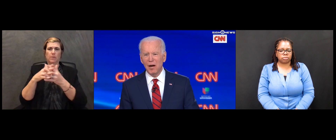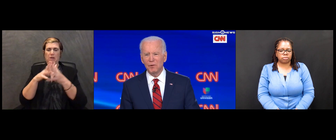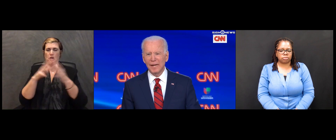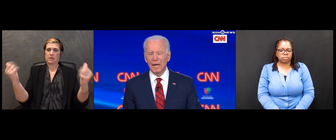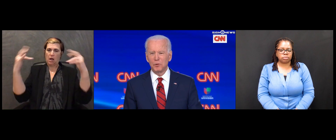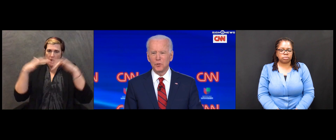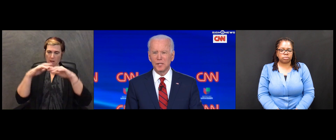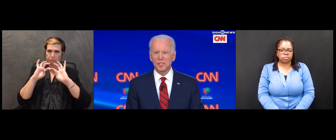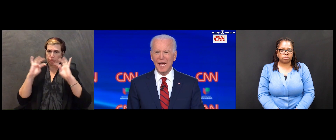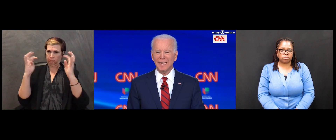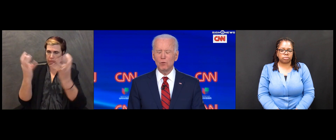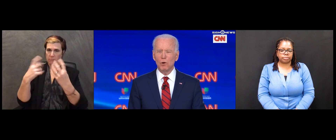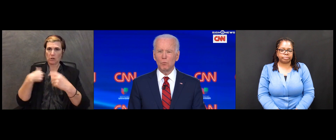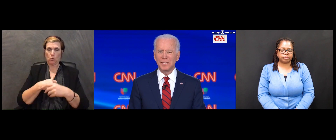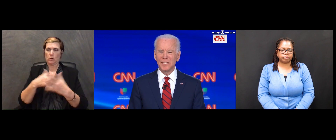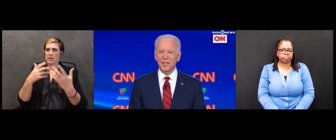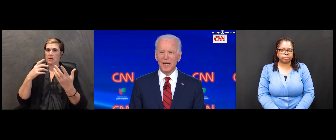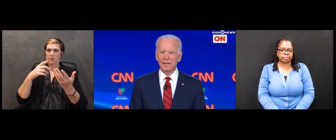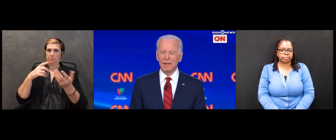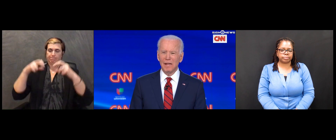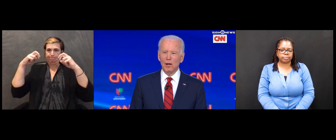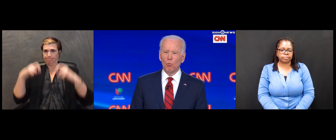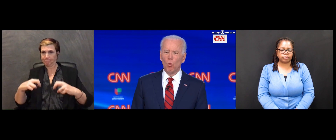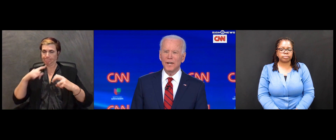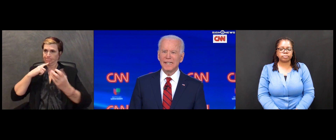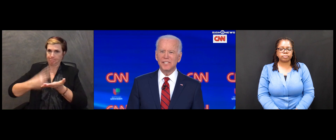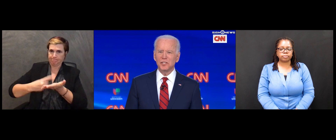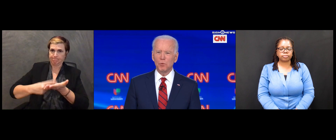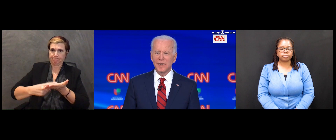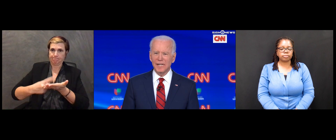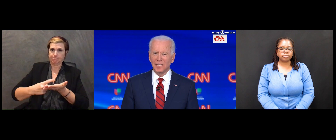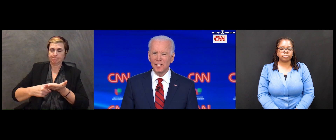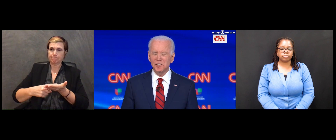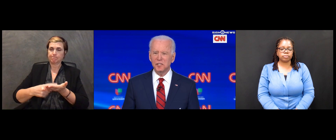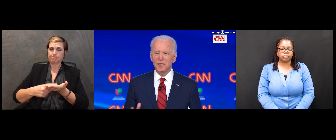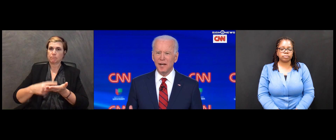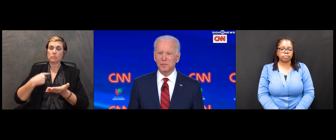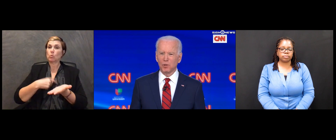sit them down and I would do exactly what we did then. What